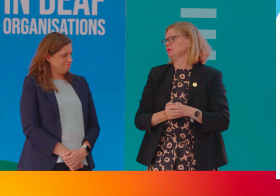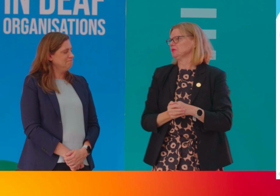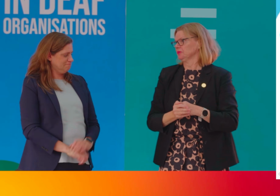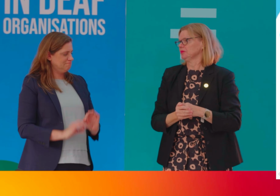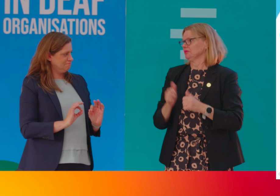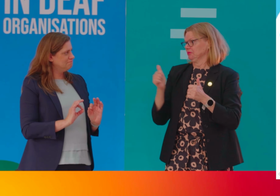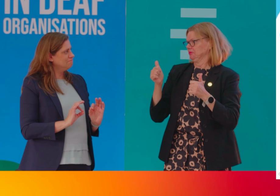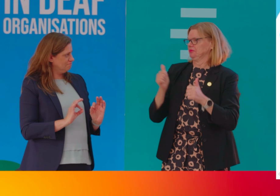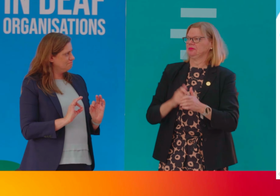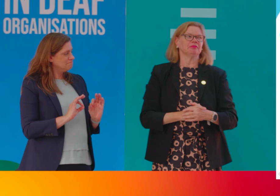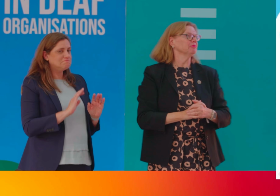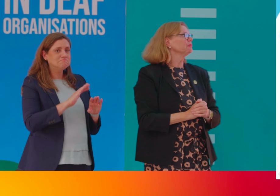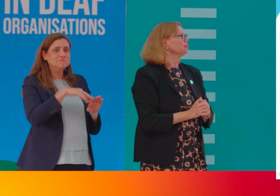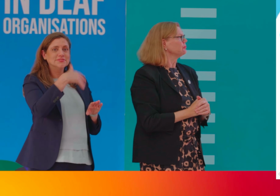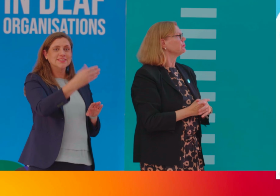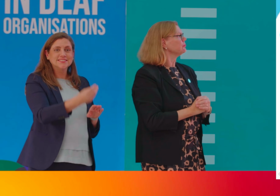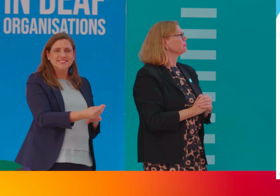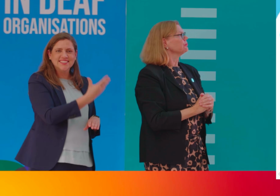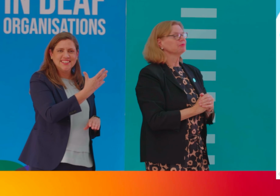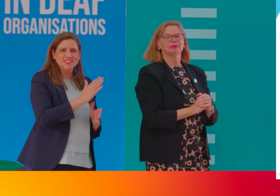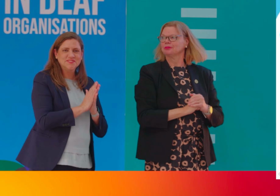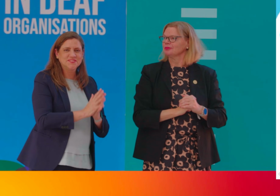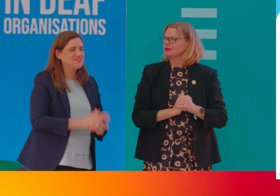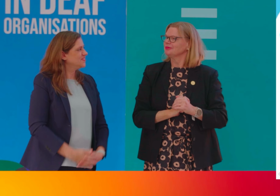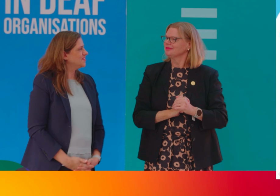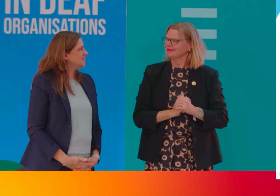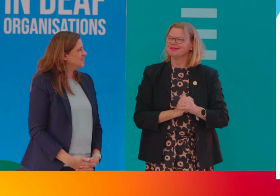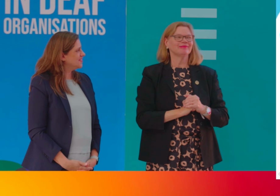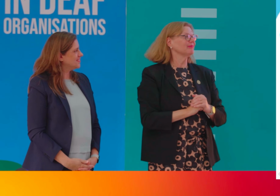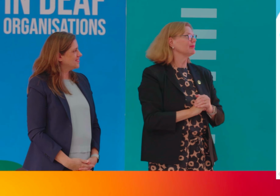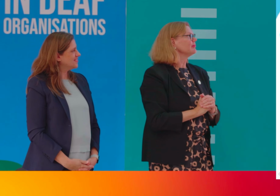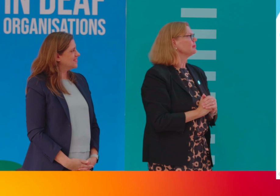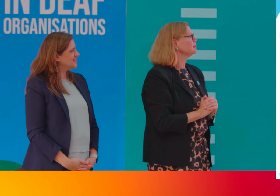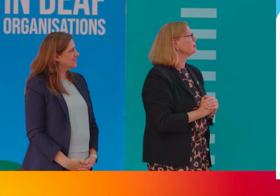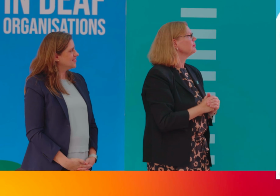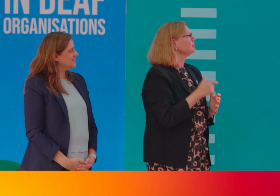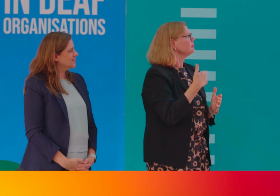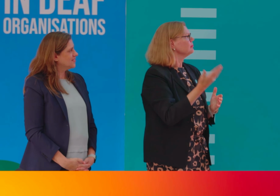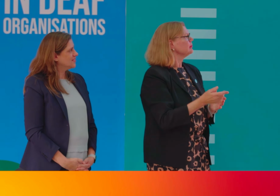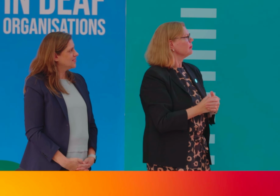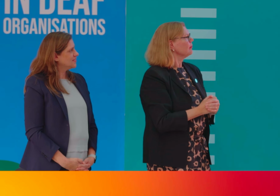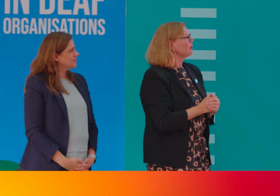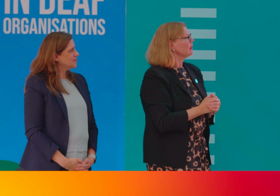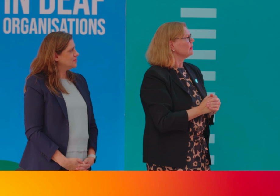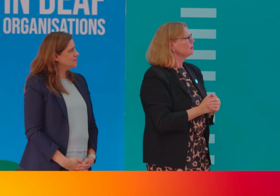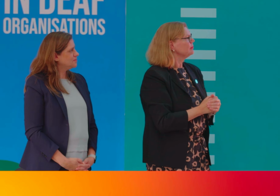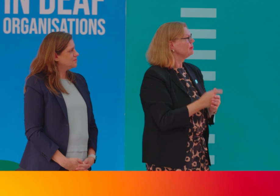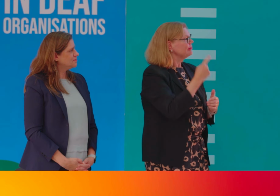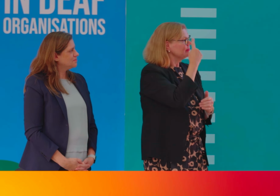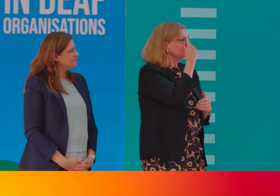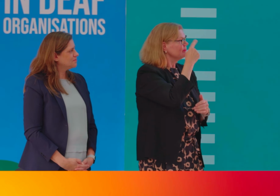on this matter, which is crucial for all of us to know. Next slide, please.